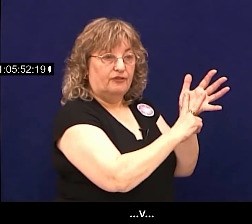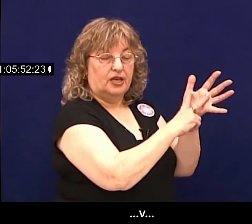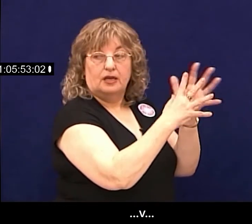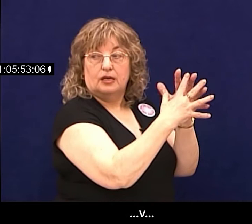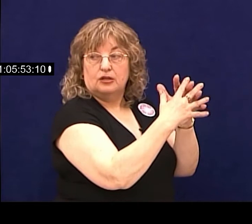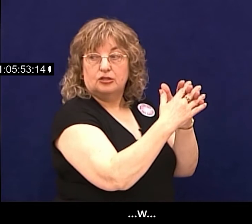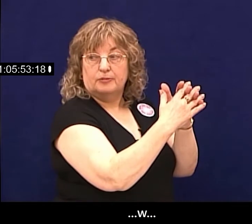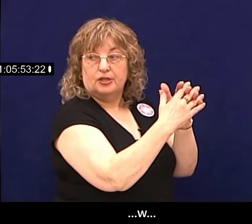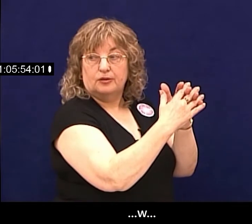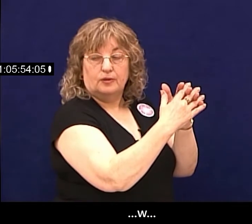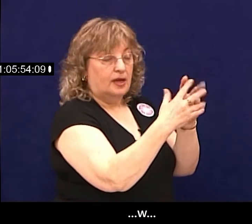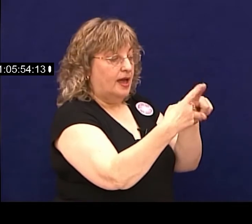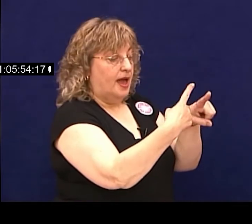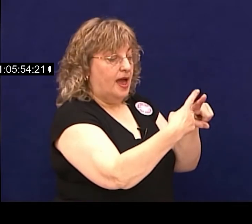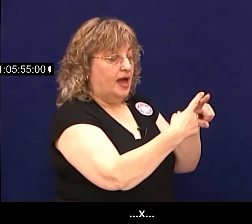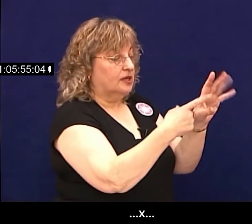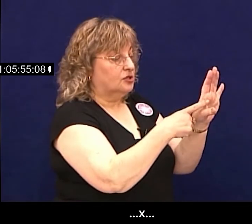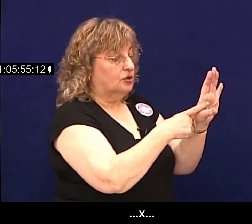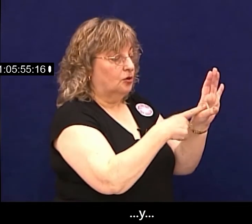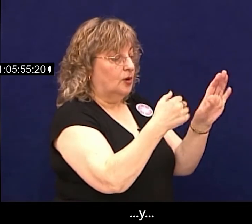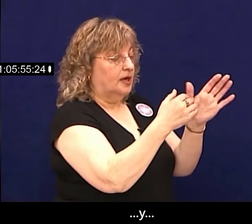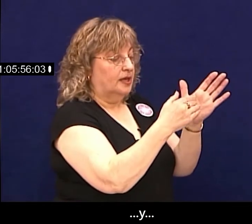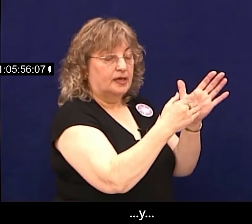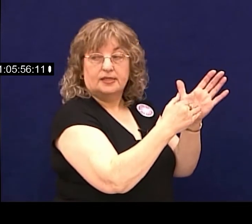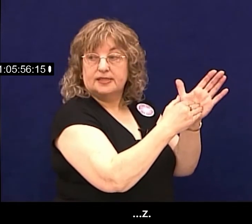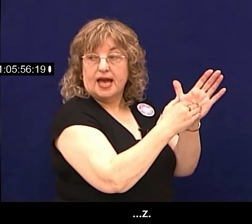V, W, X, Y, Z.